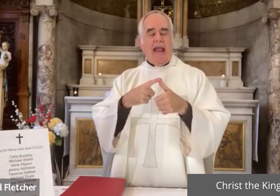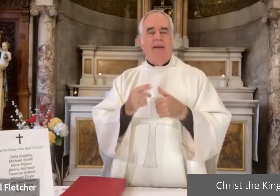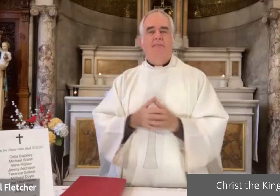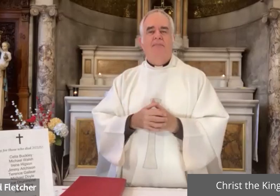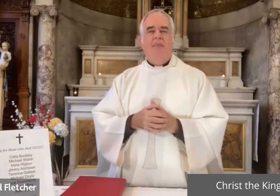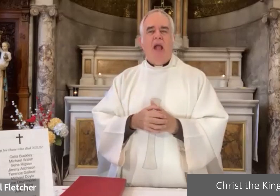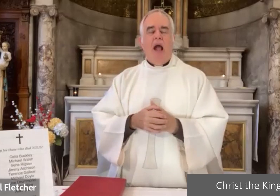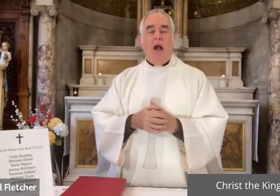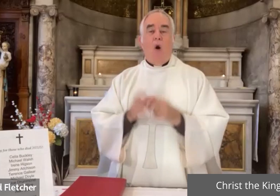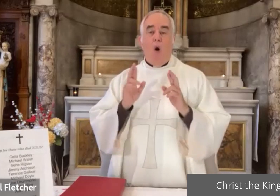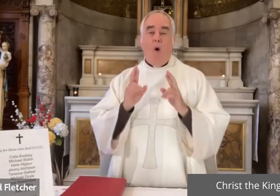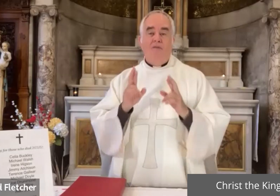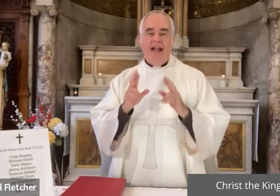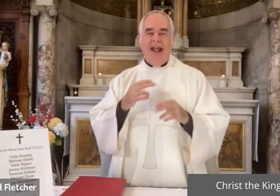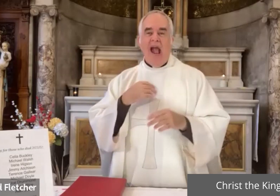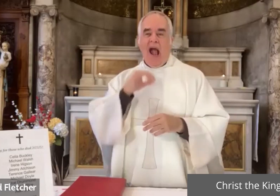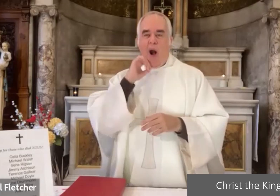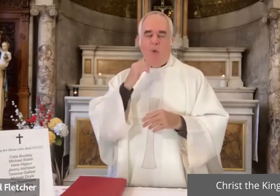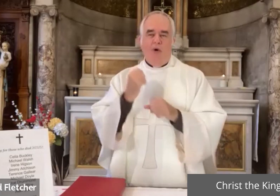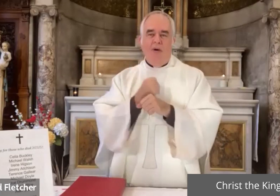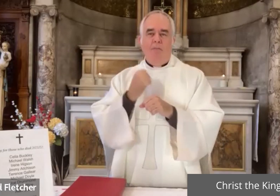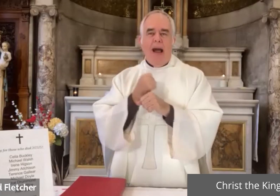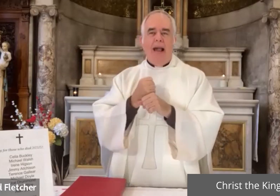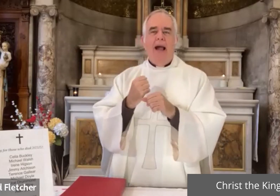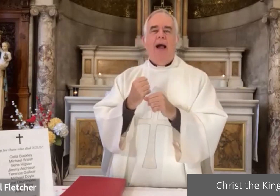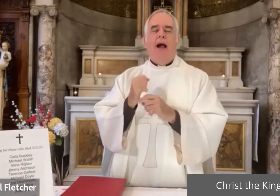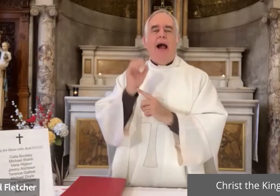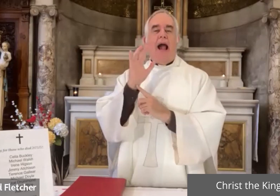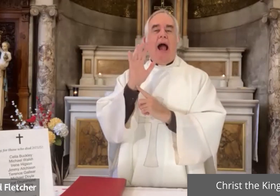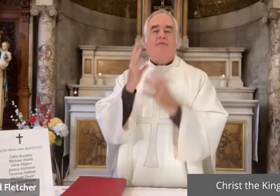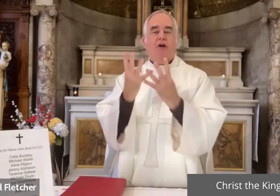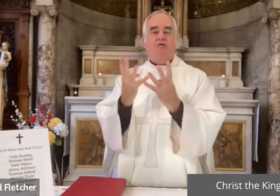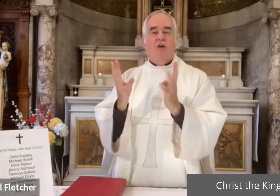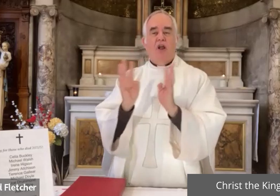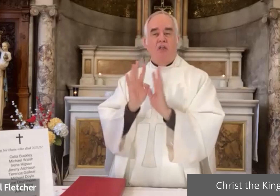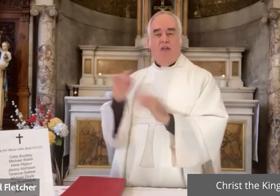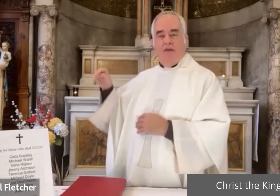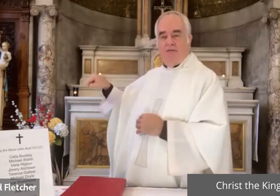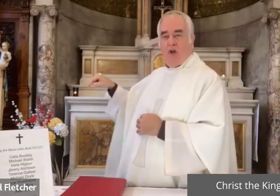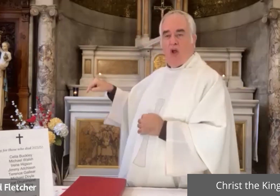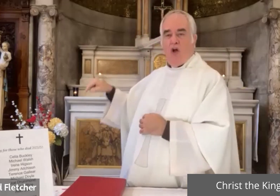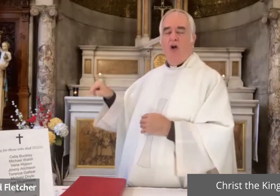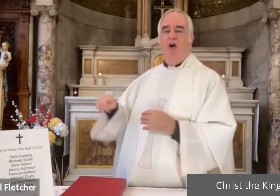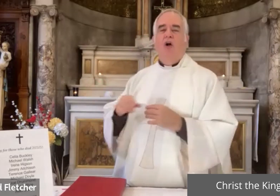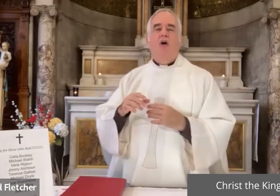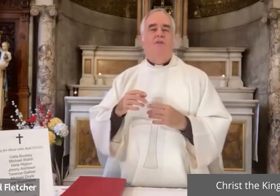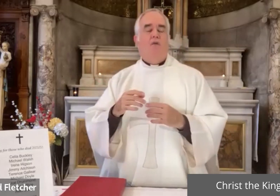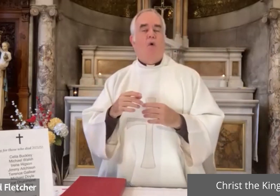A. And hopefully, I will make an Advent wreath for